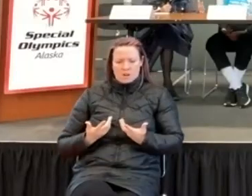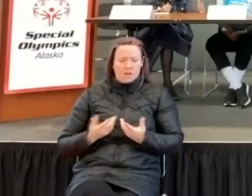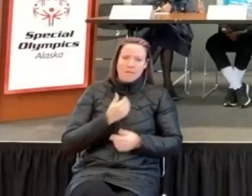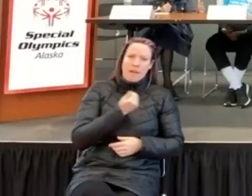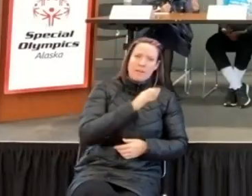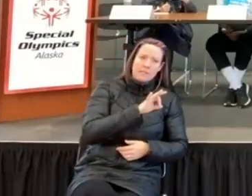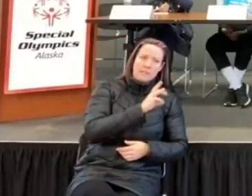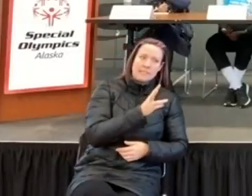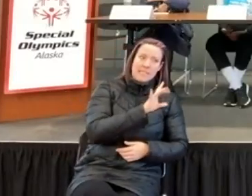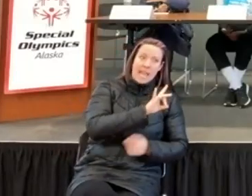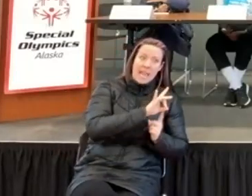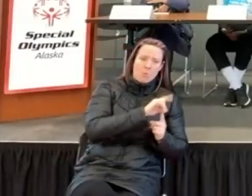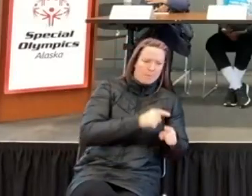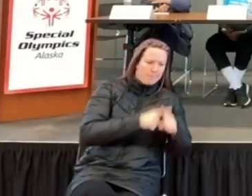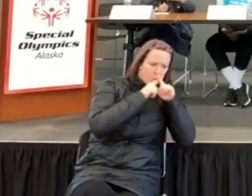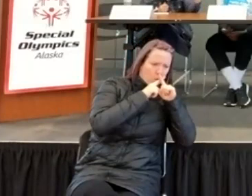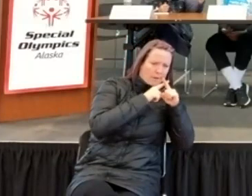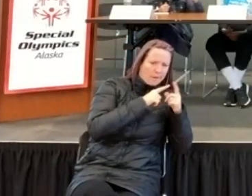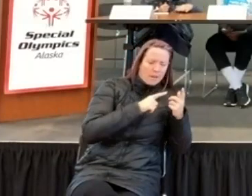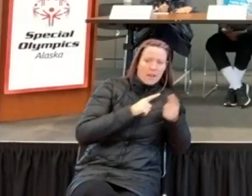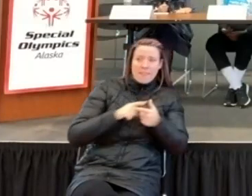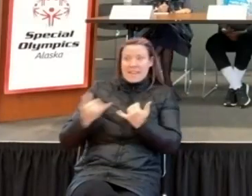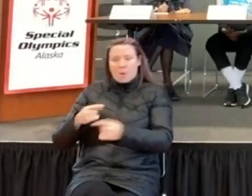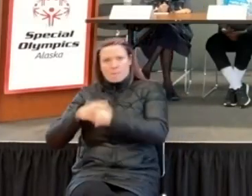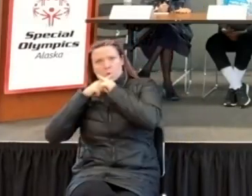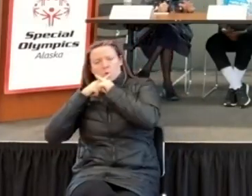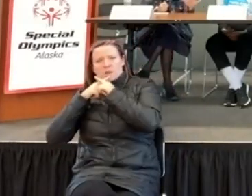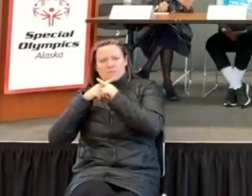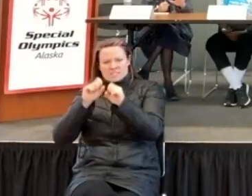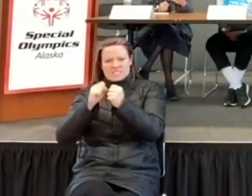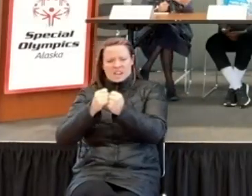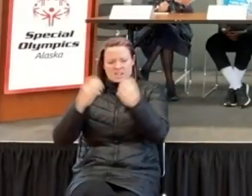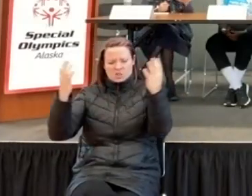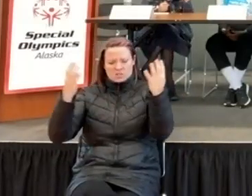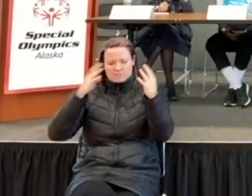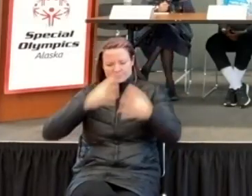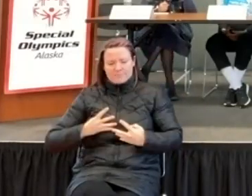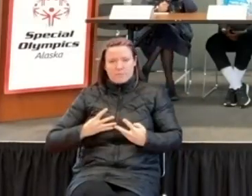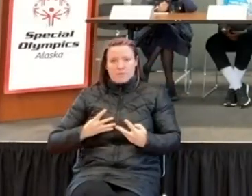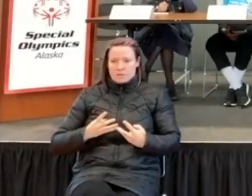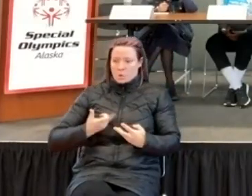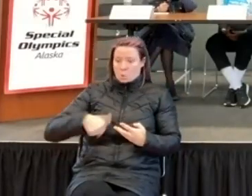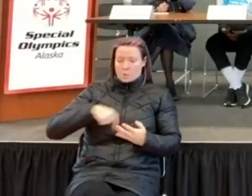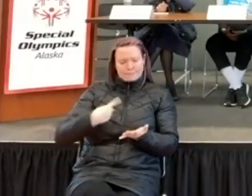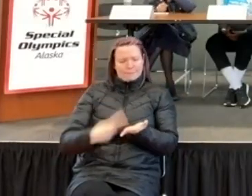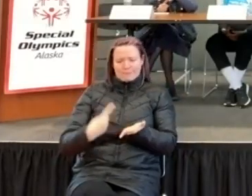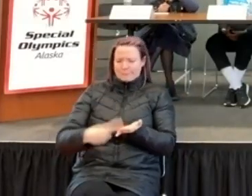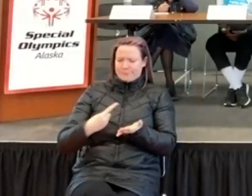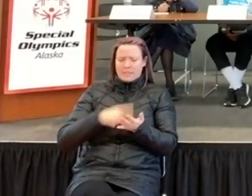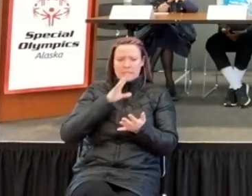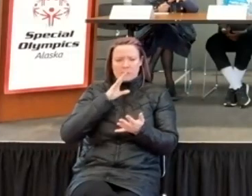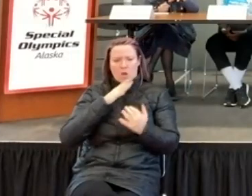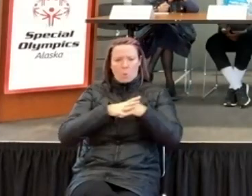1968. Now we were muted on Zoom. Then we were muted by society. And we decided rather than talk over each other